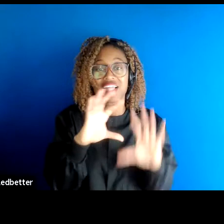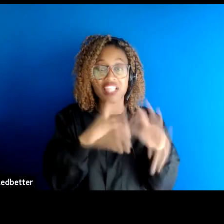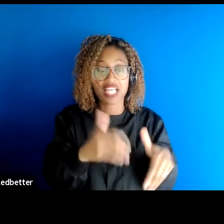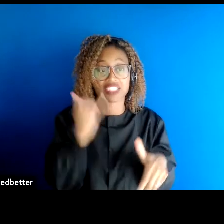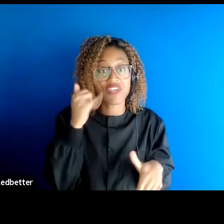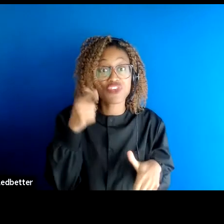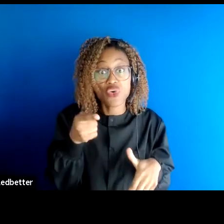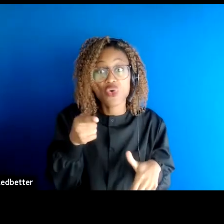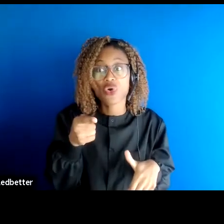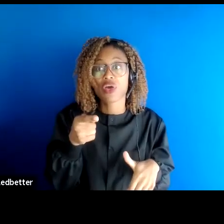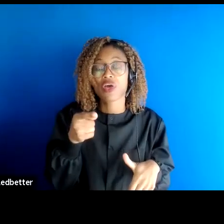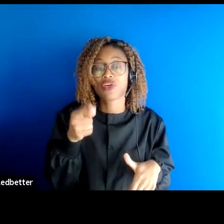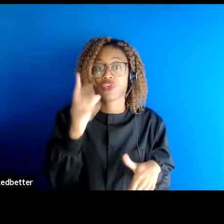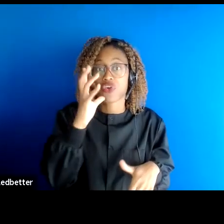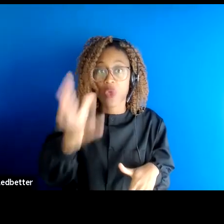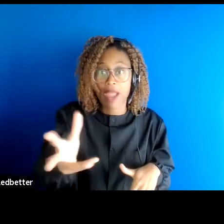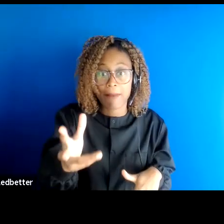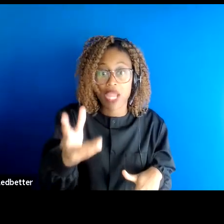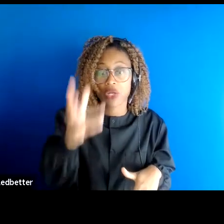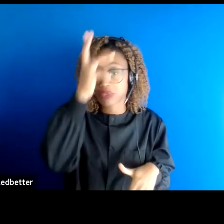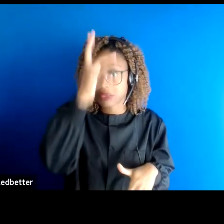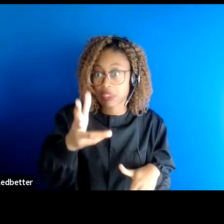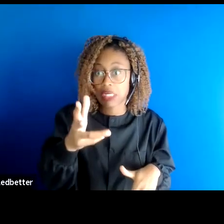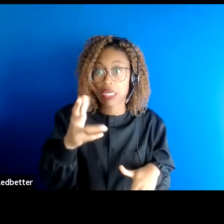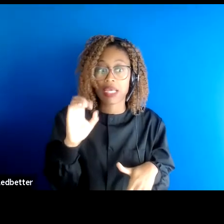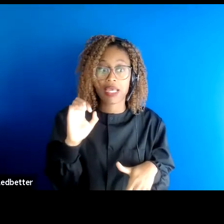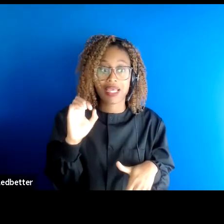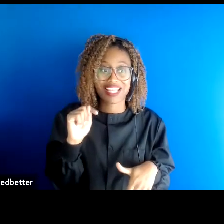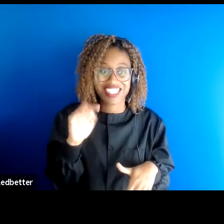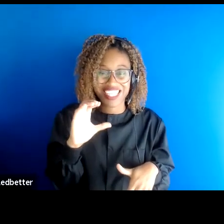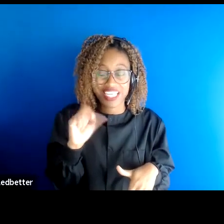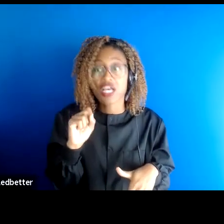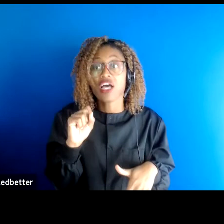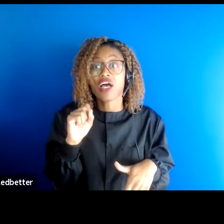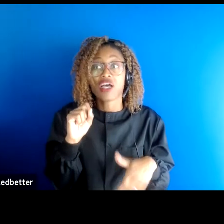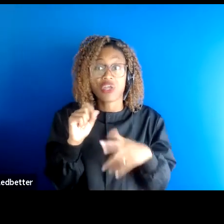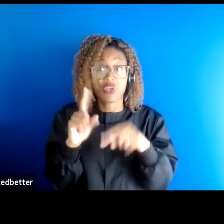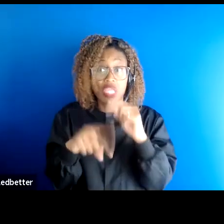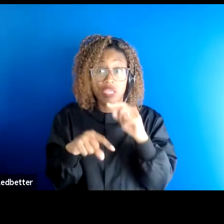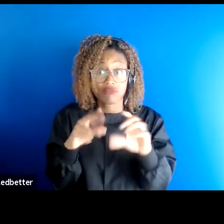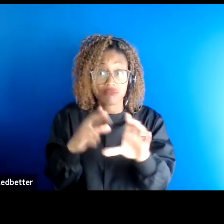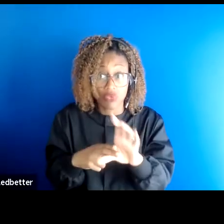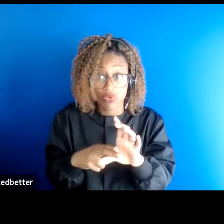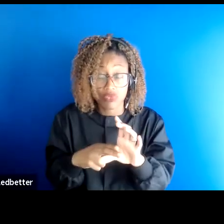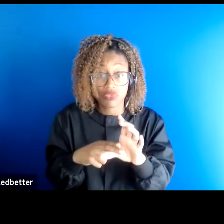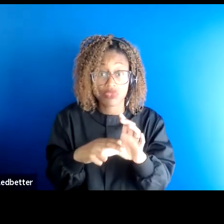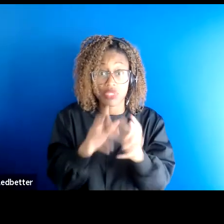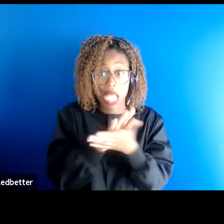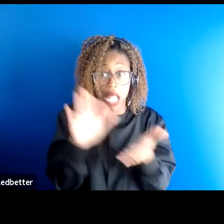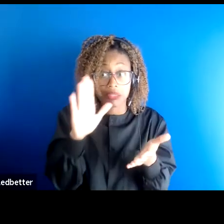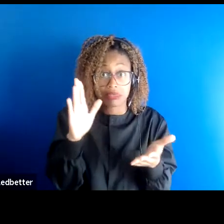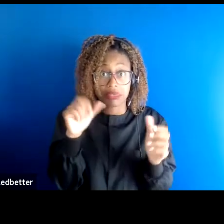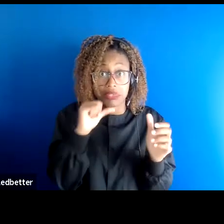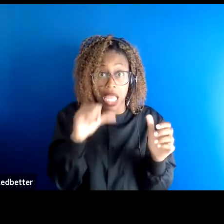etc., were not able to go to college, they may not have been able to have these sort of conversations. And unlike